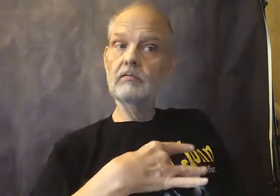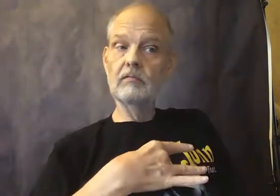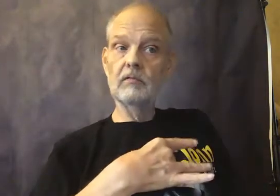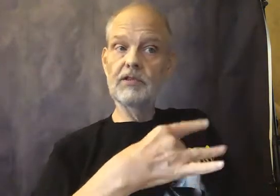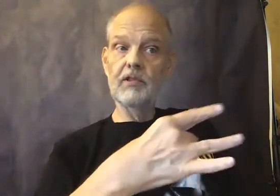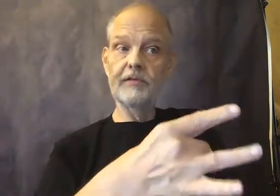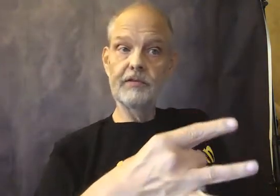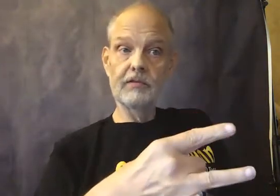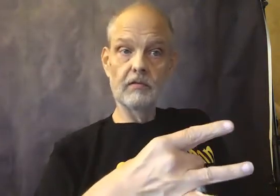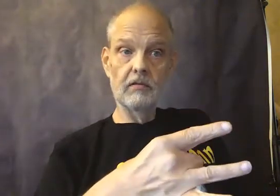What's the difference?